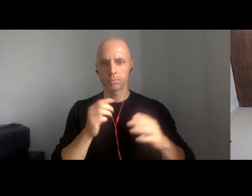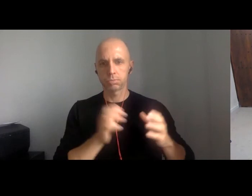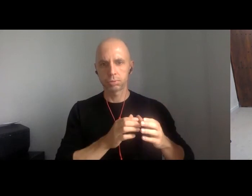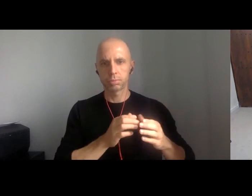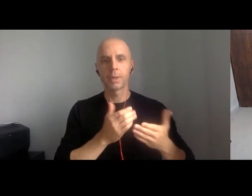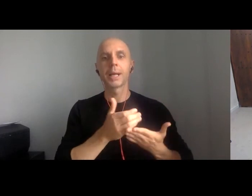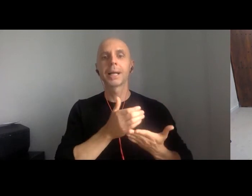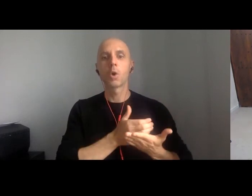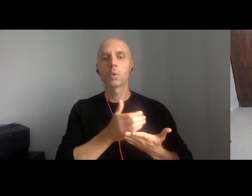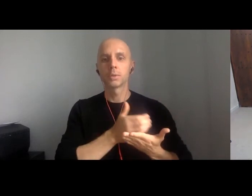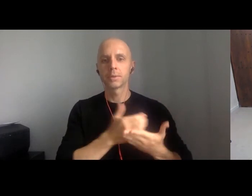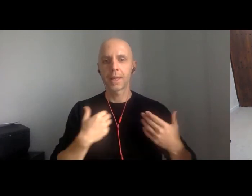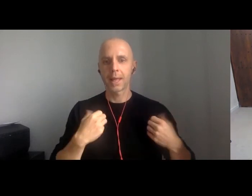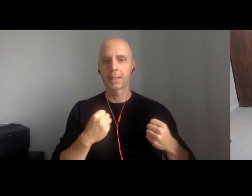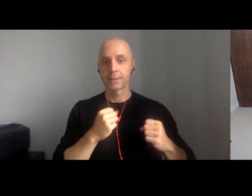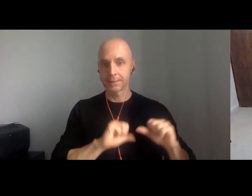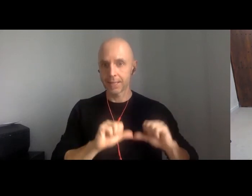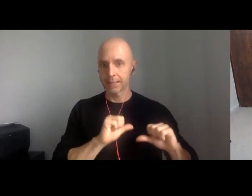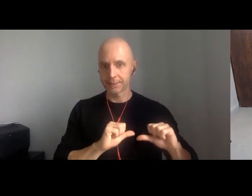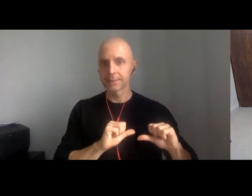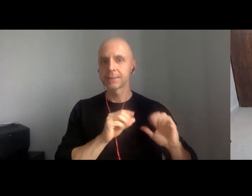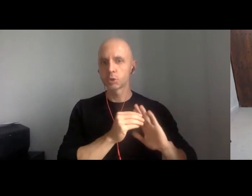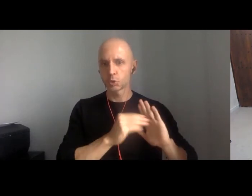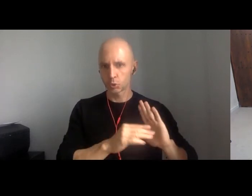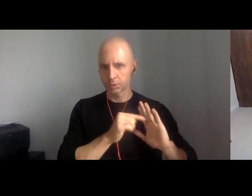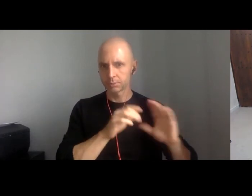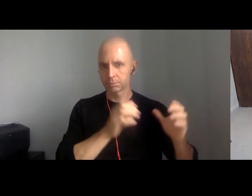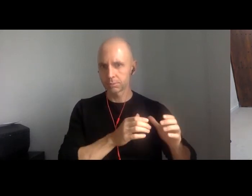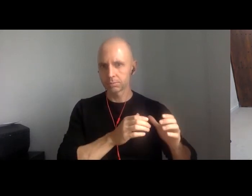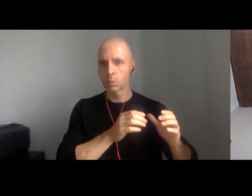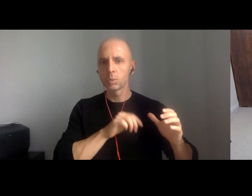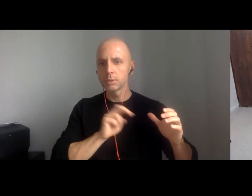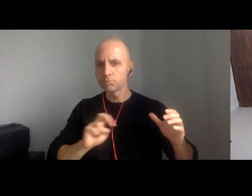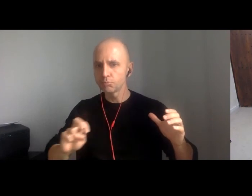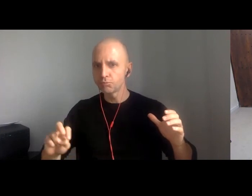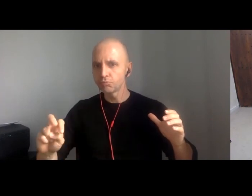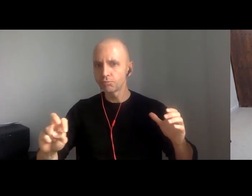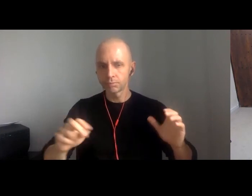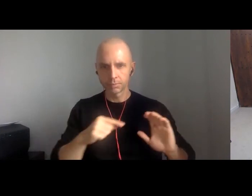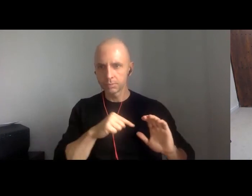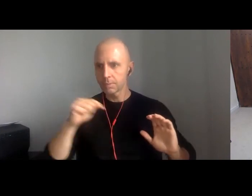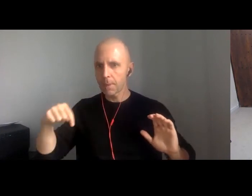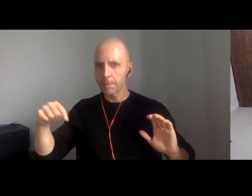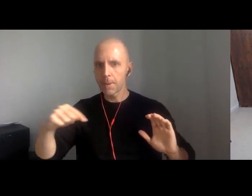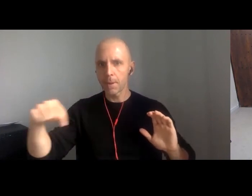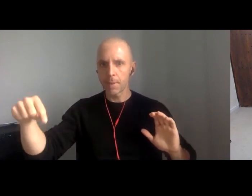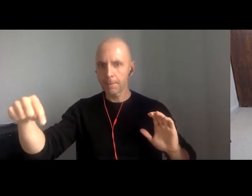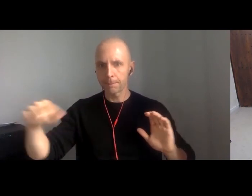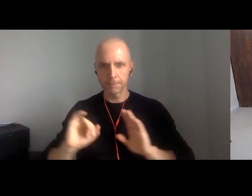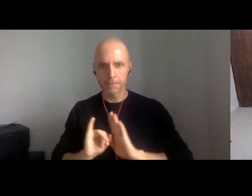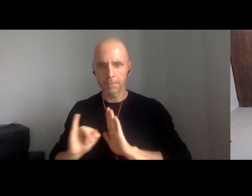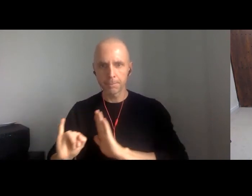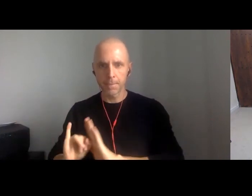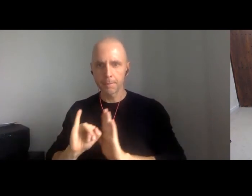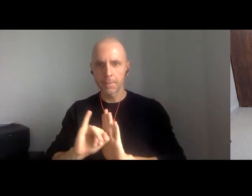class, and we went through the gardens, and as part of their studies we identified common garden plants